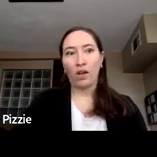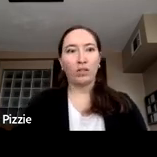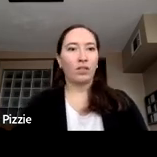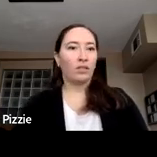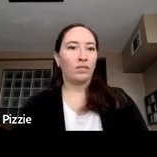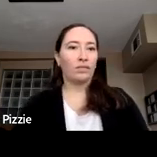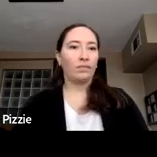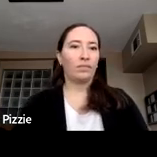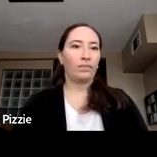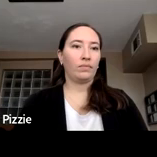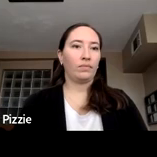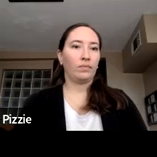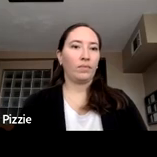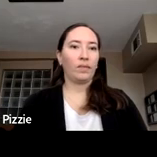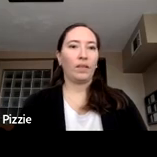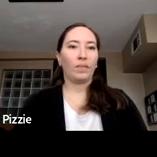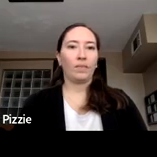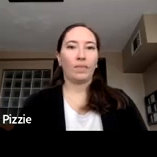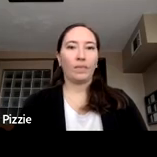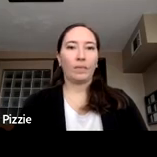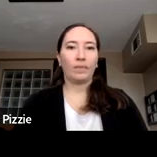true, false.